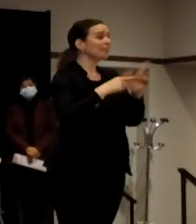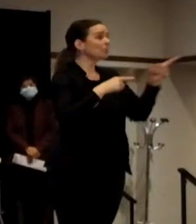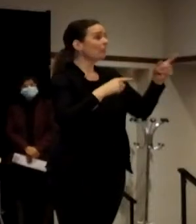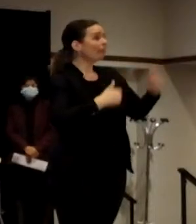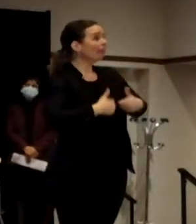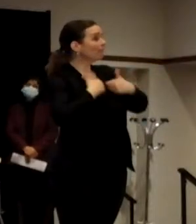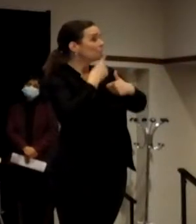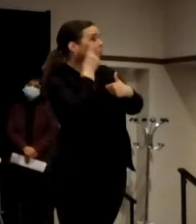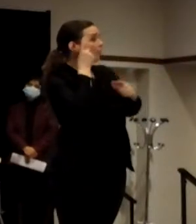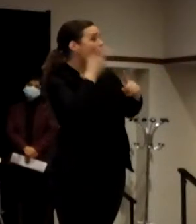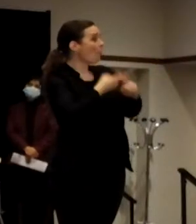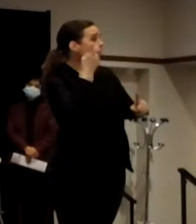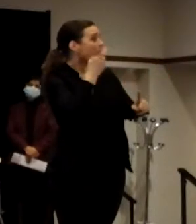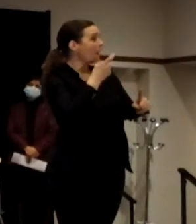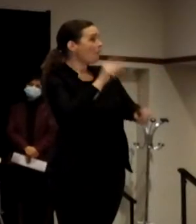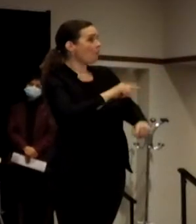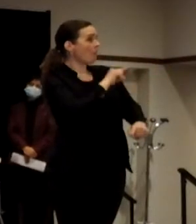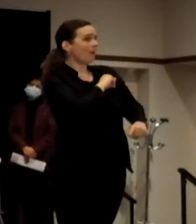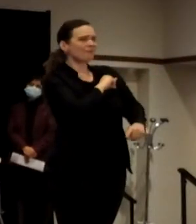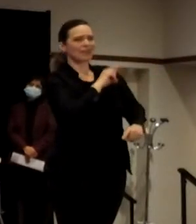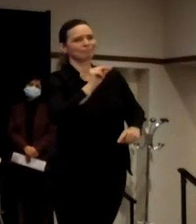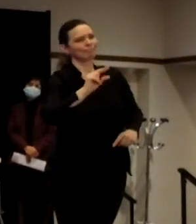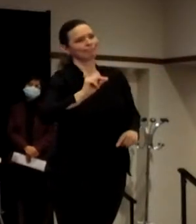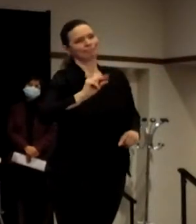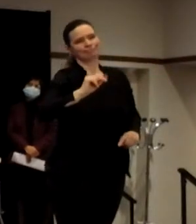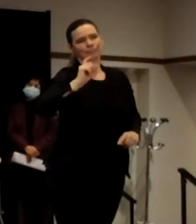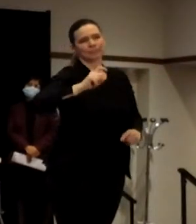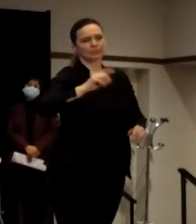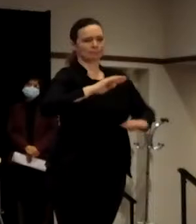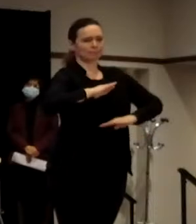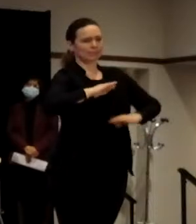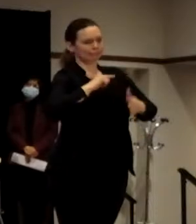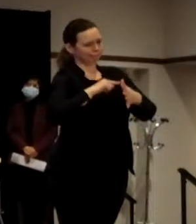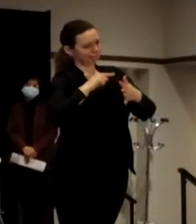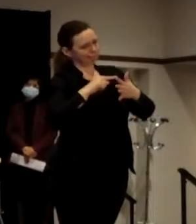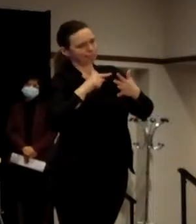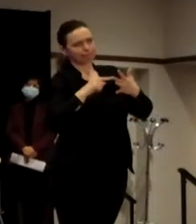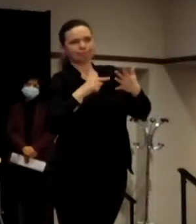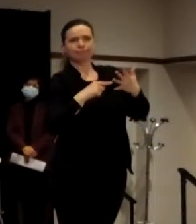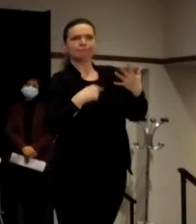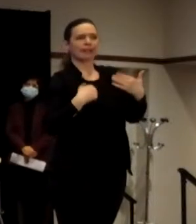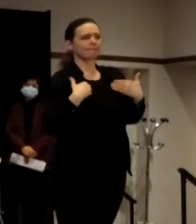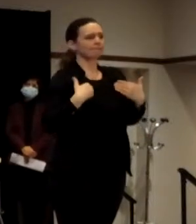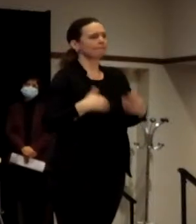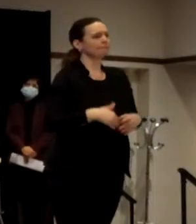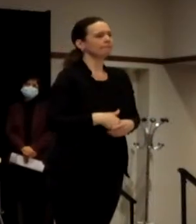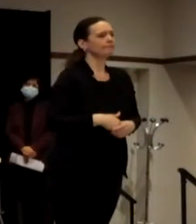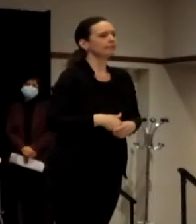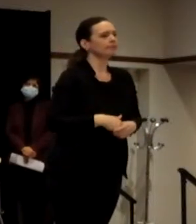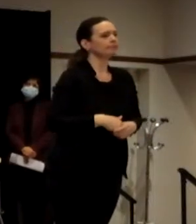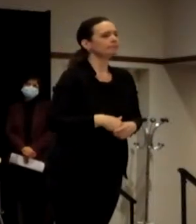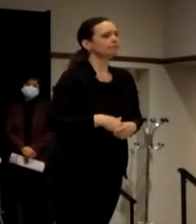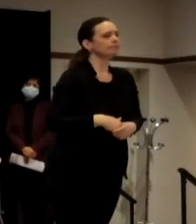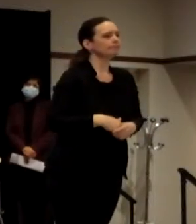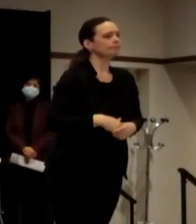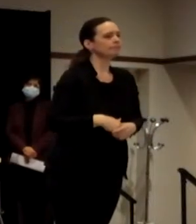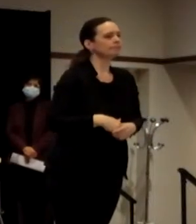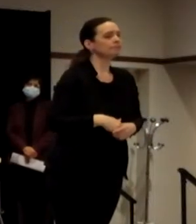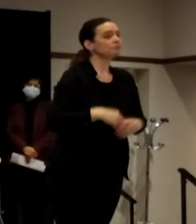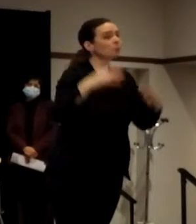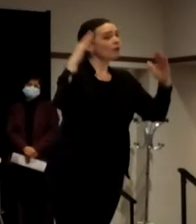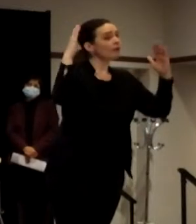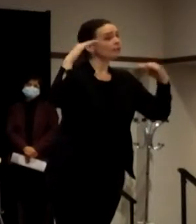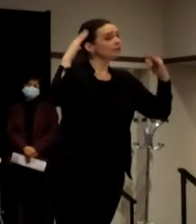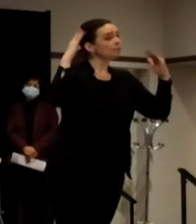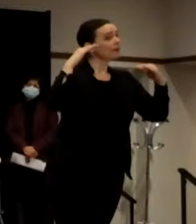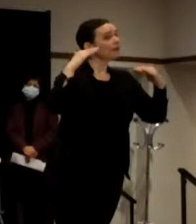adults. Probably at this point next week, we'll be talking about having probably at least 110,000 people vaccinated. So